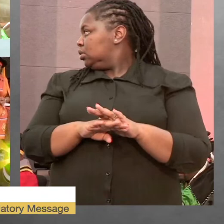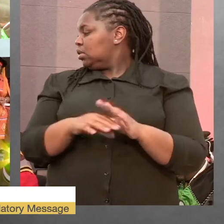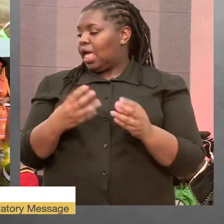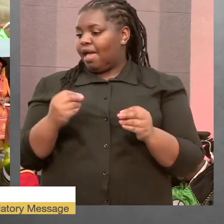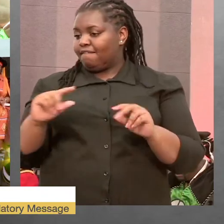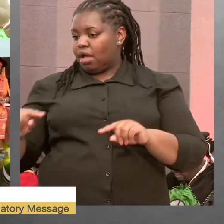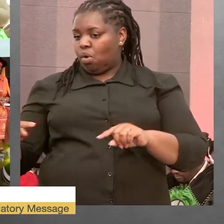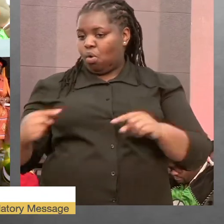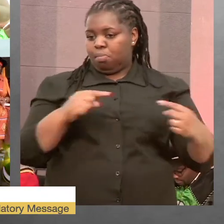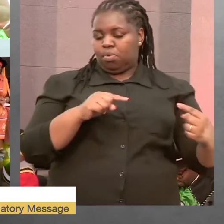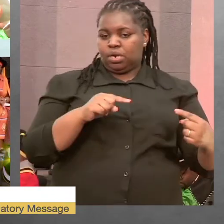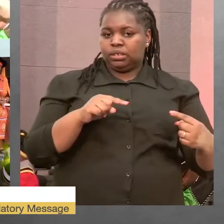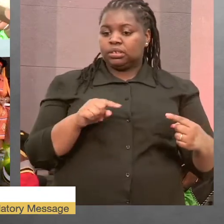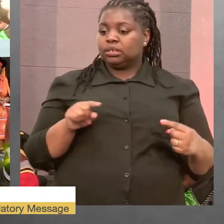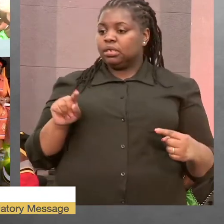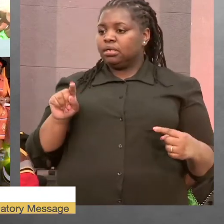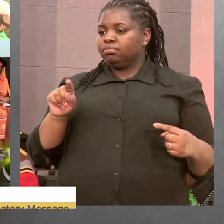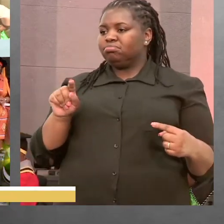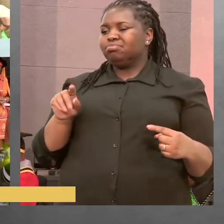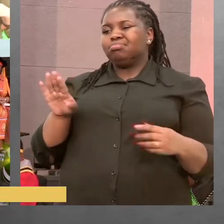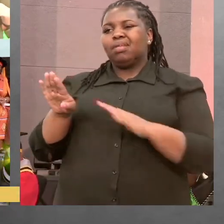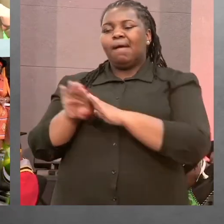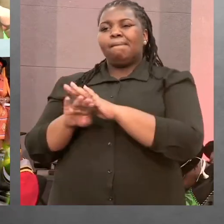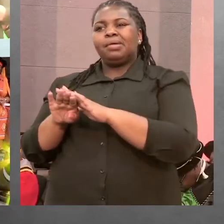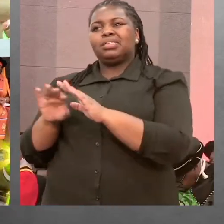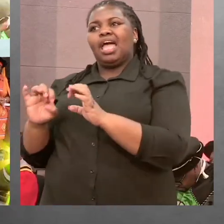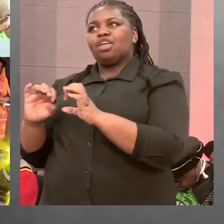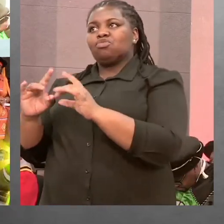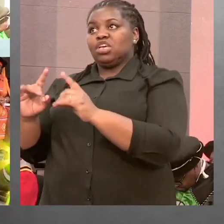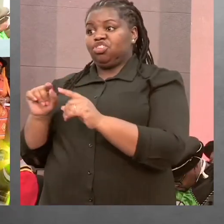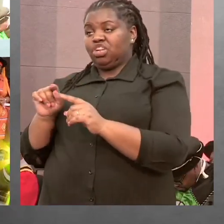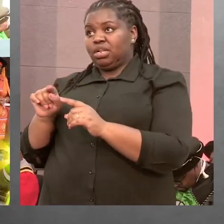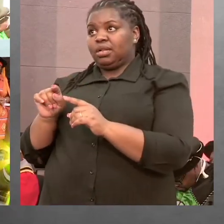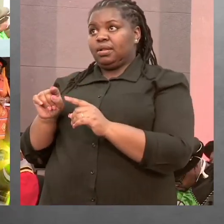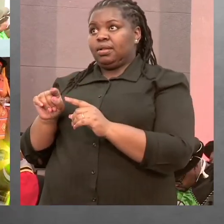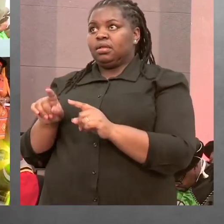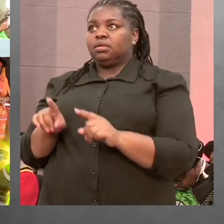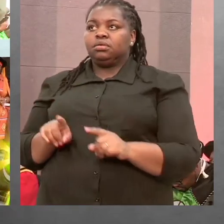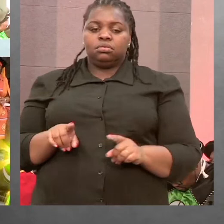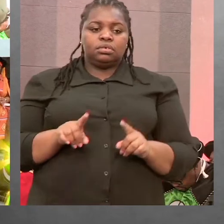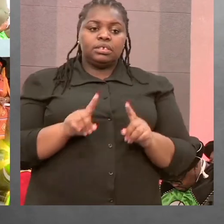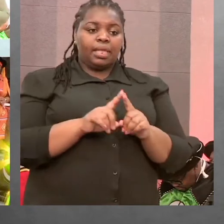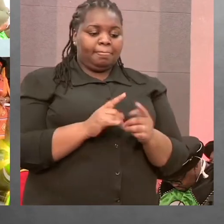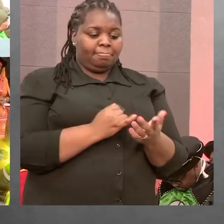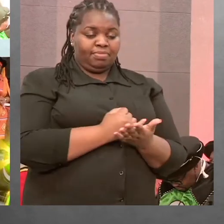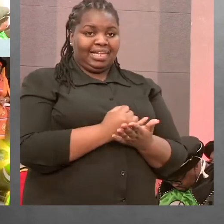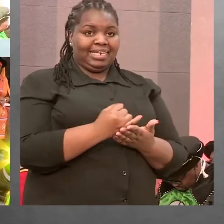components in the so-called basic education and debt